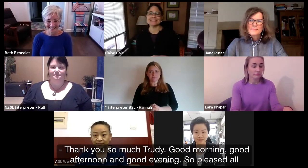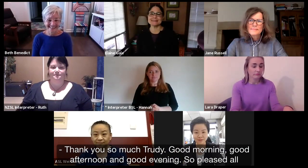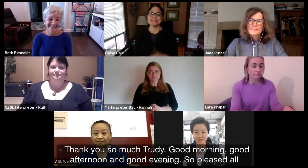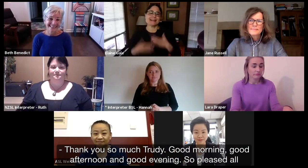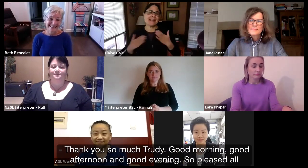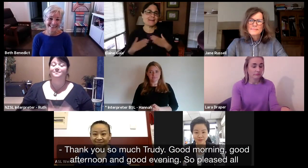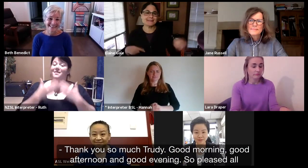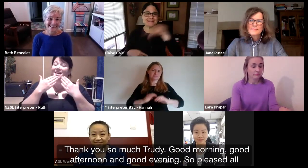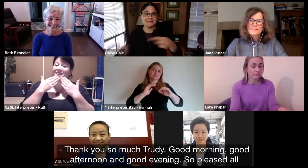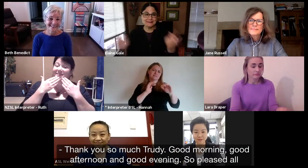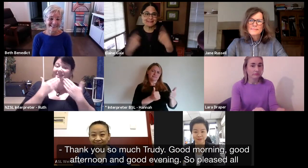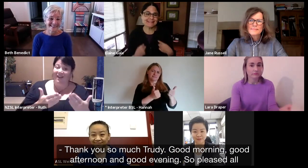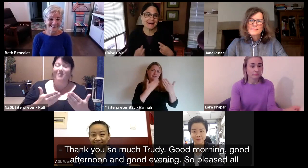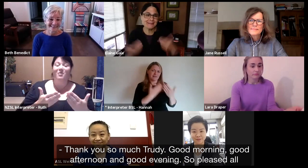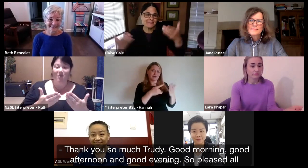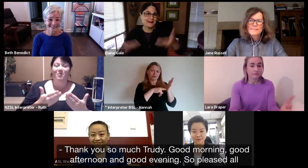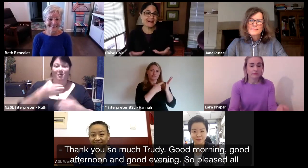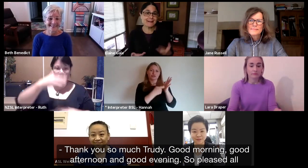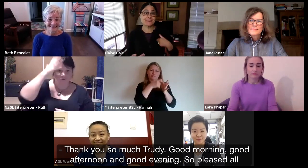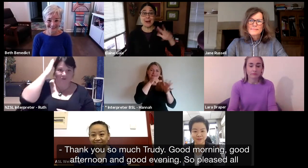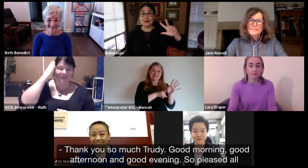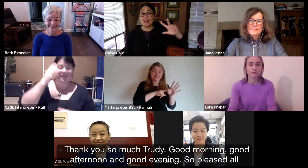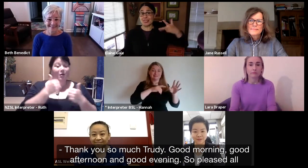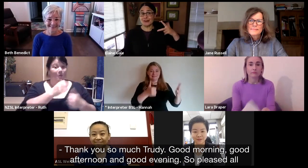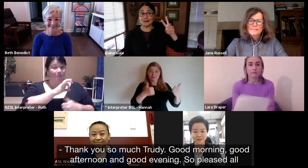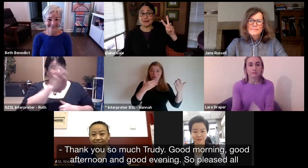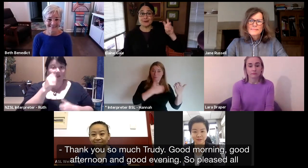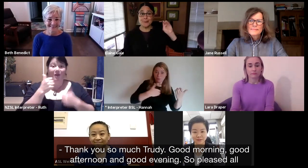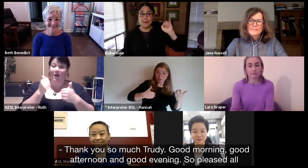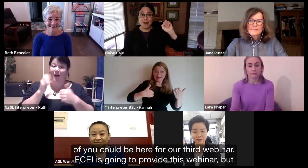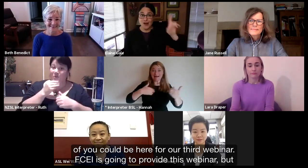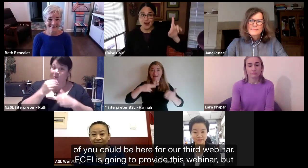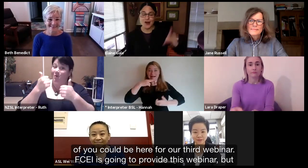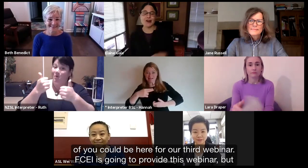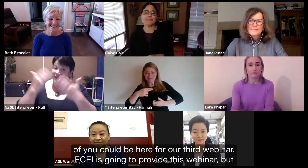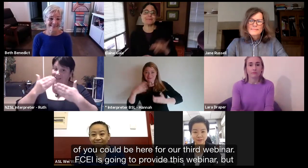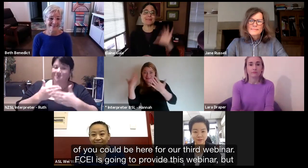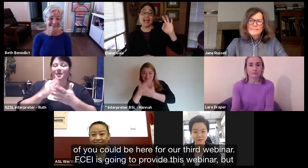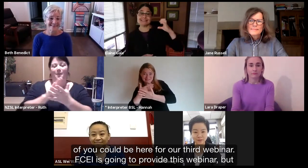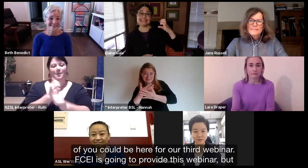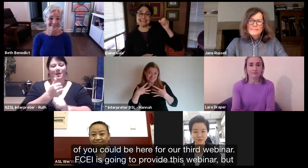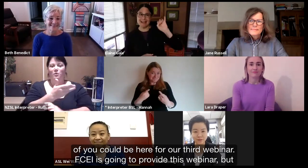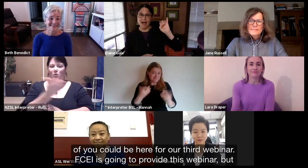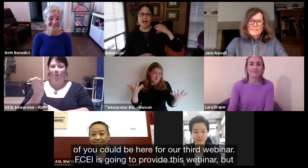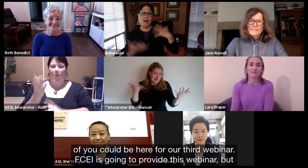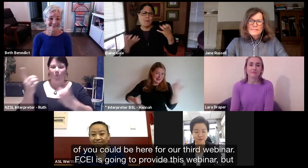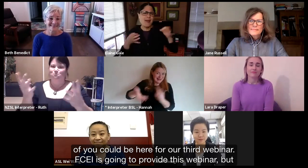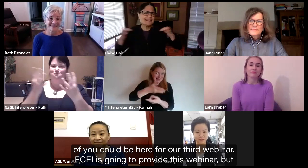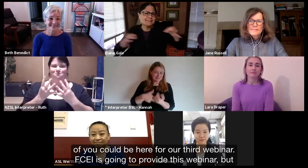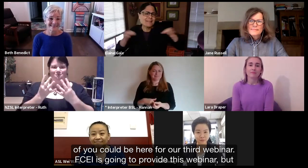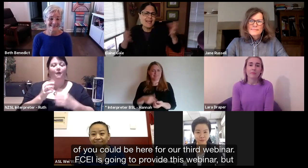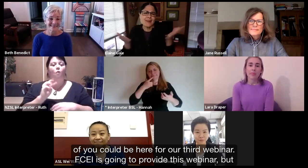Thank you so much, Trudy, and good morning, good afternoon, and good evening. I'm so pleased all of you could be here for our third webinar.